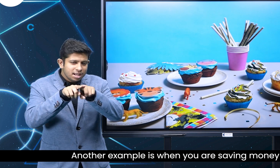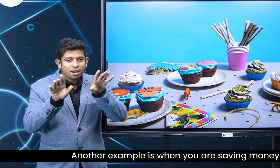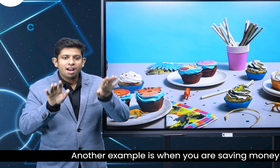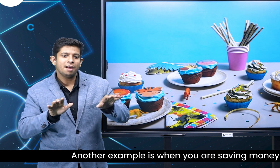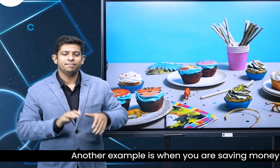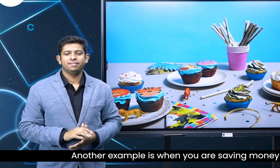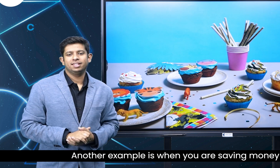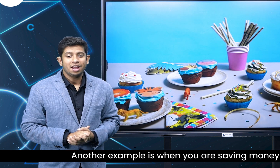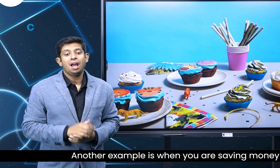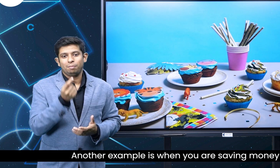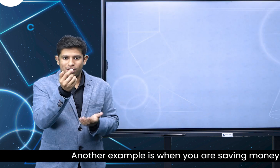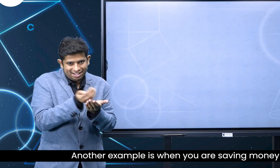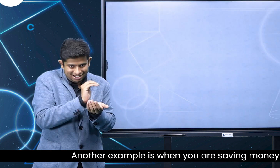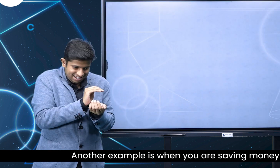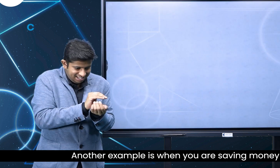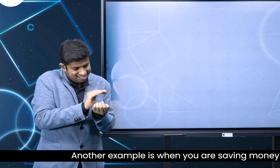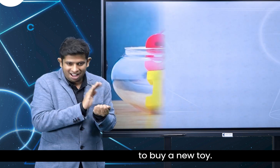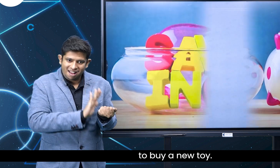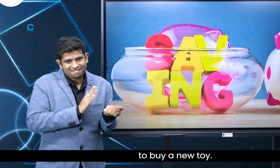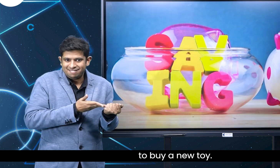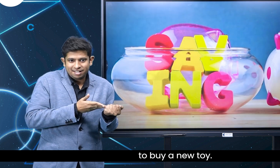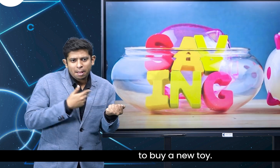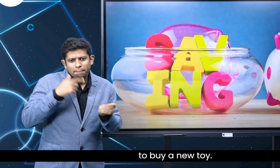Another example is when you're saving money to buy a new toy.